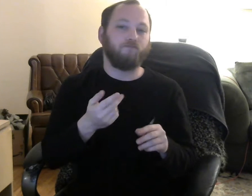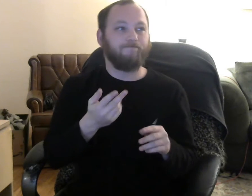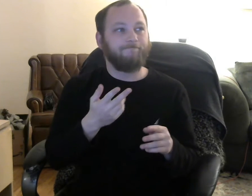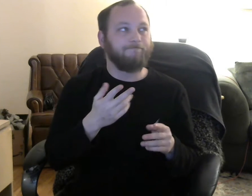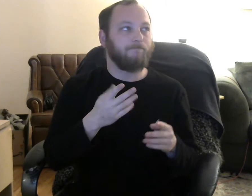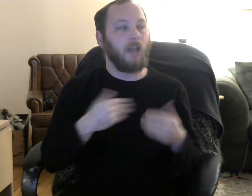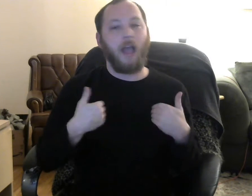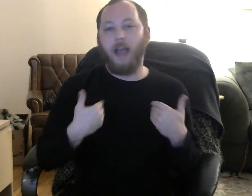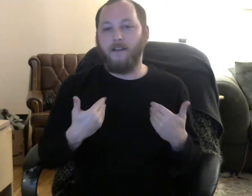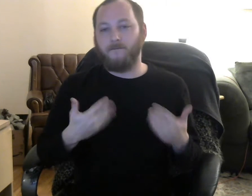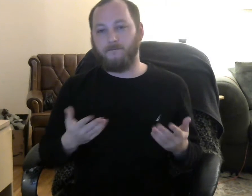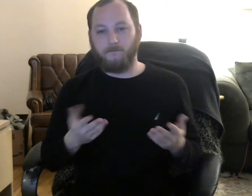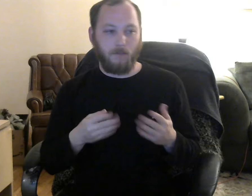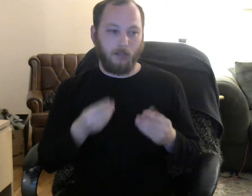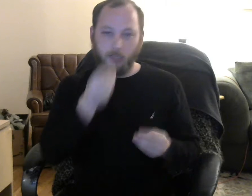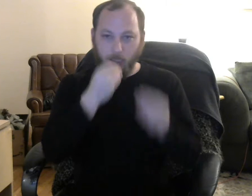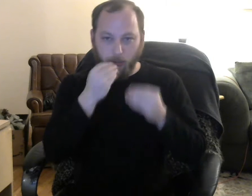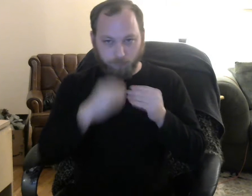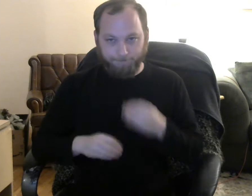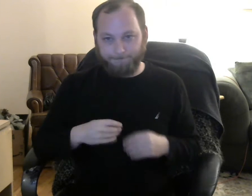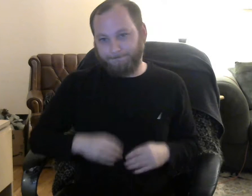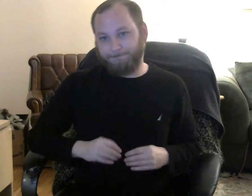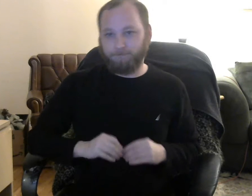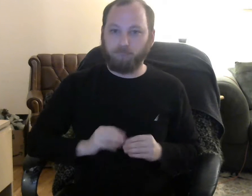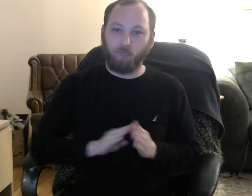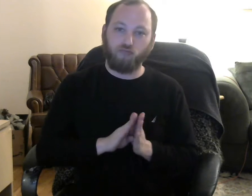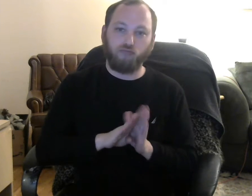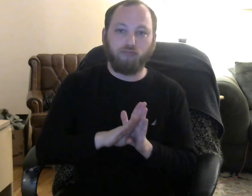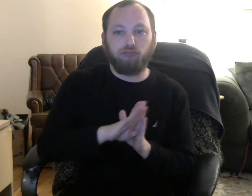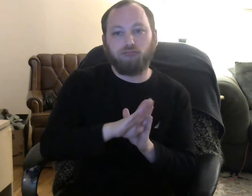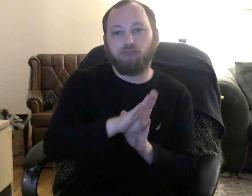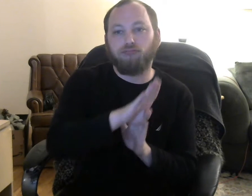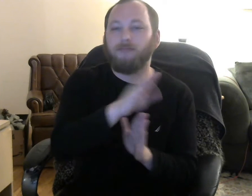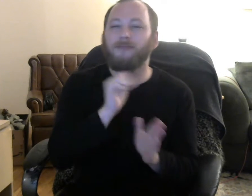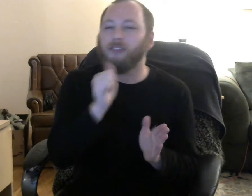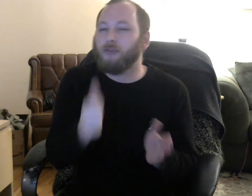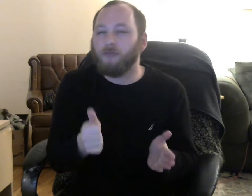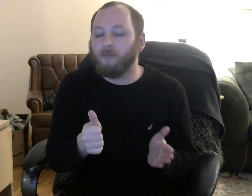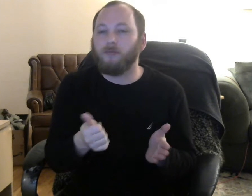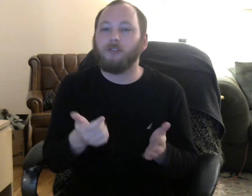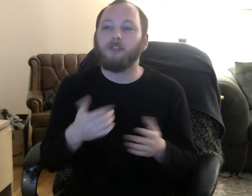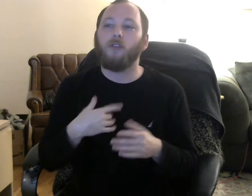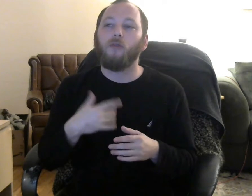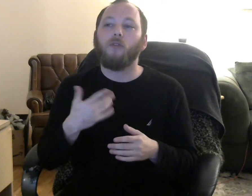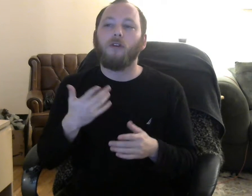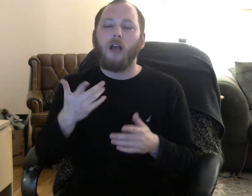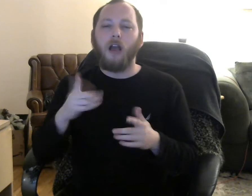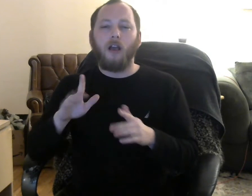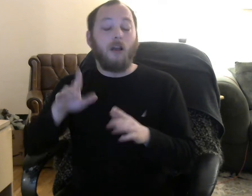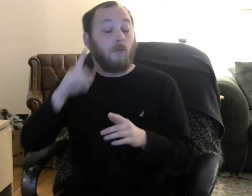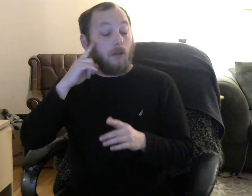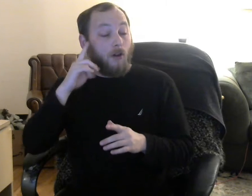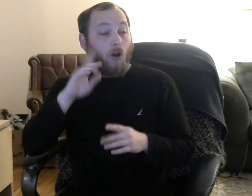did life come about? And we will study that as we look at evolution and natural selection.